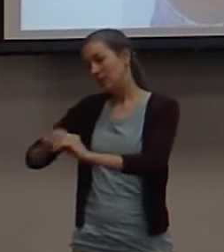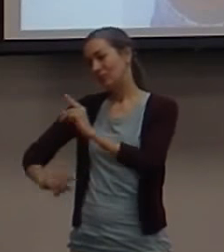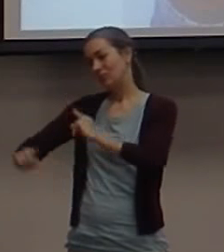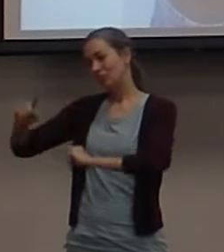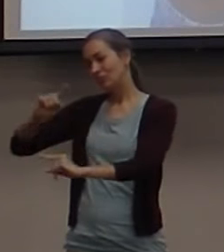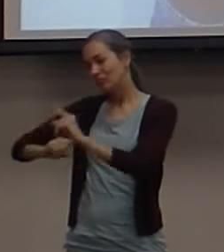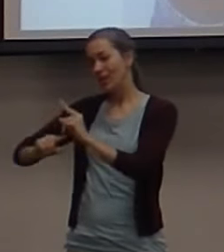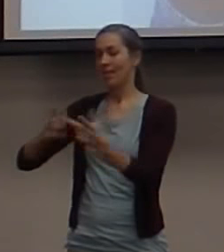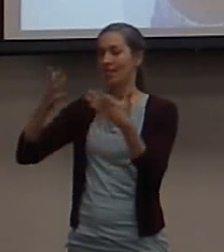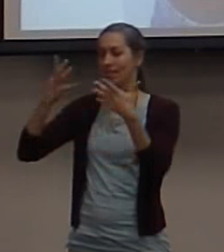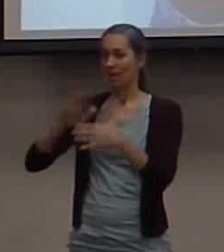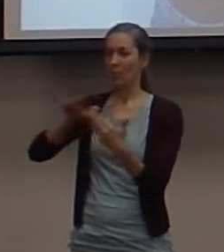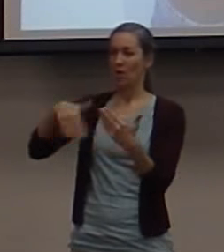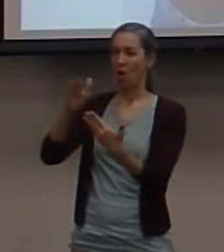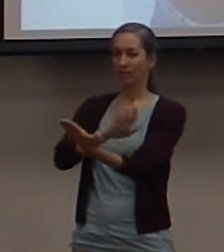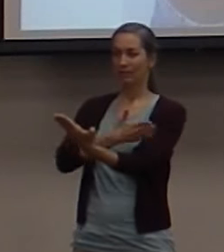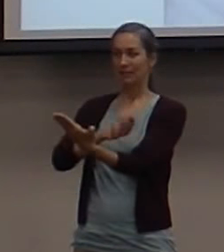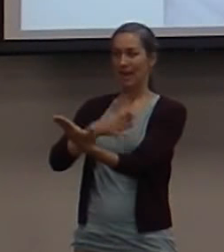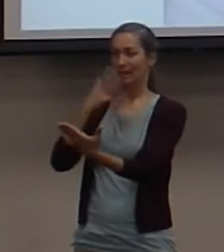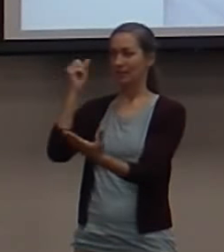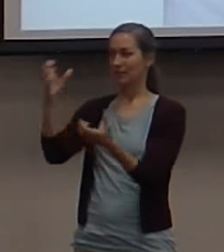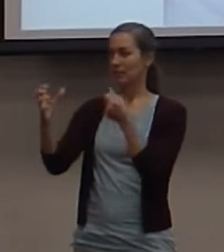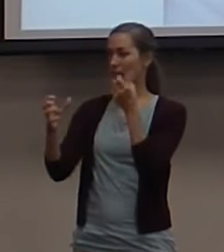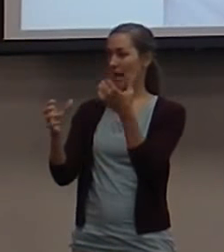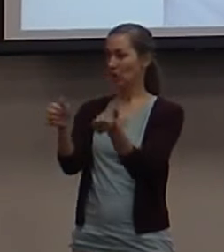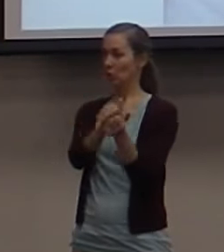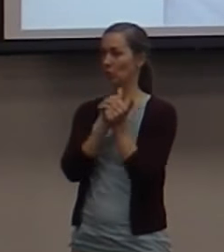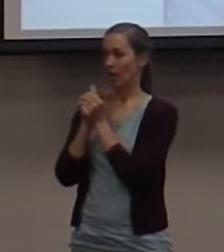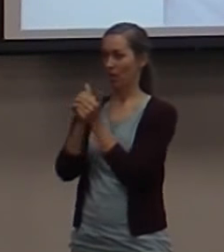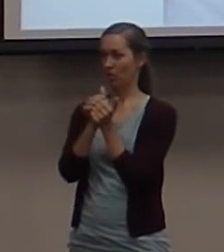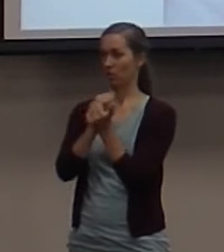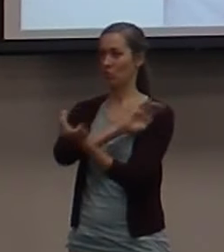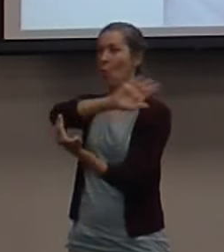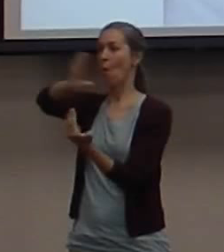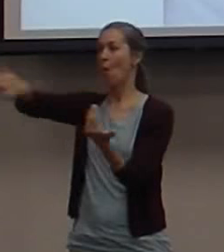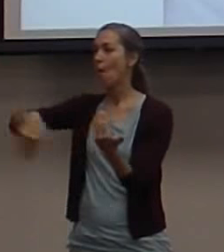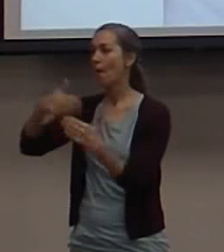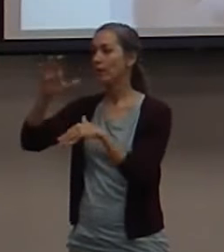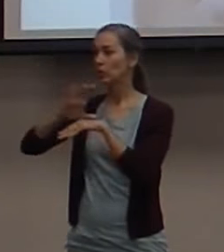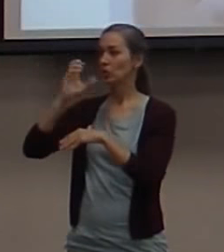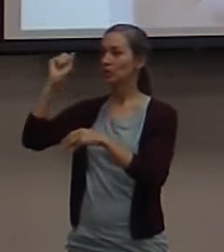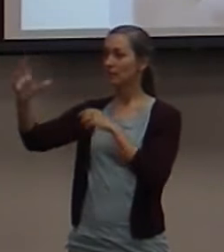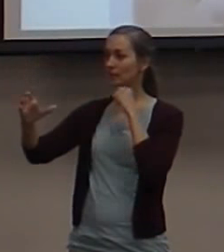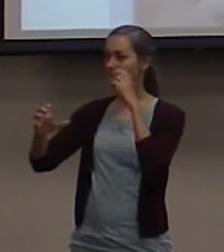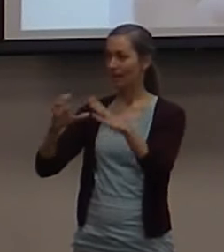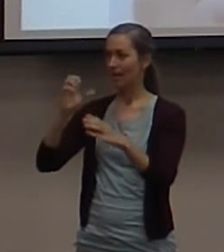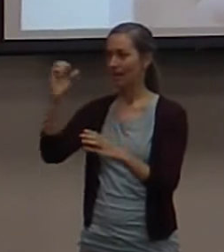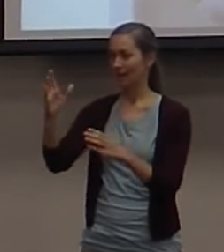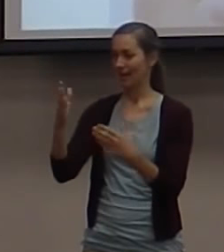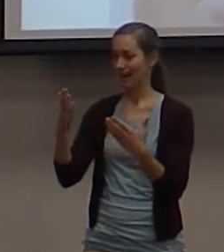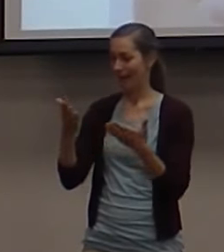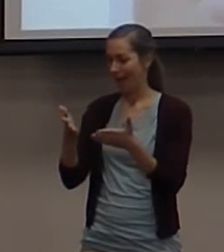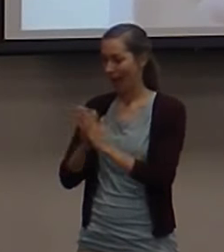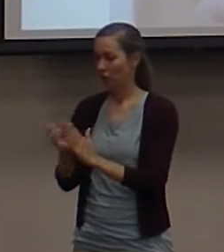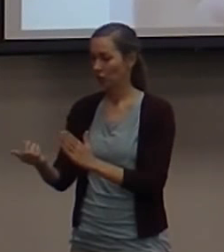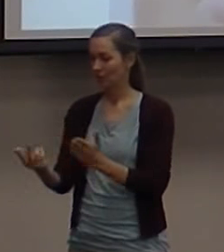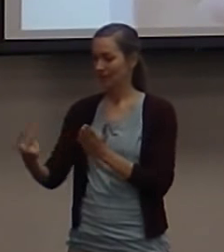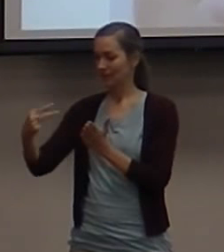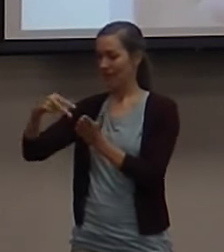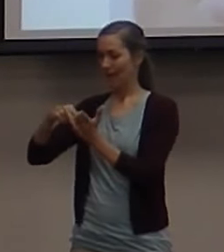all sang together a song in sign language, and the whole congregation signed. And I had her stand up and turn around and look back and